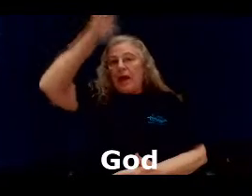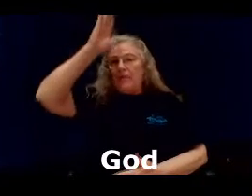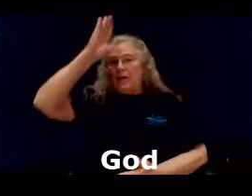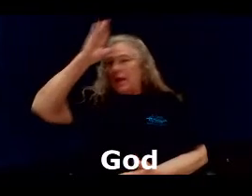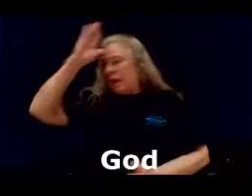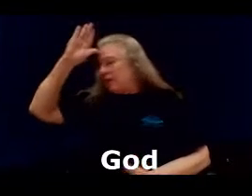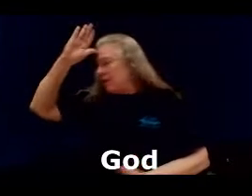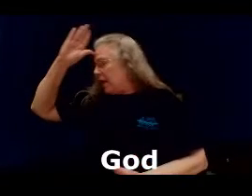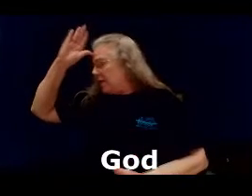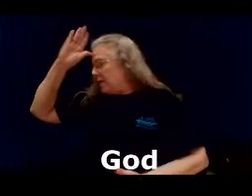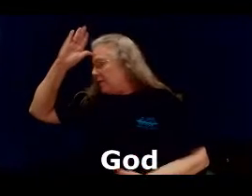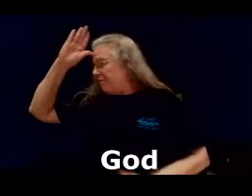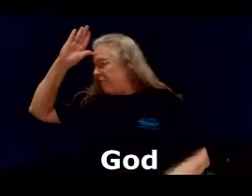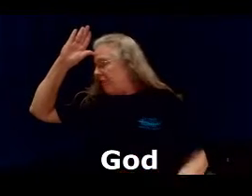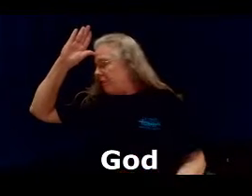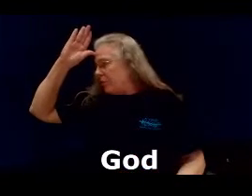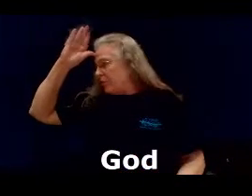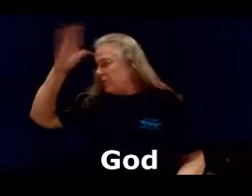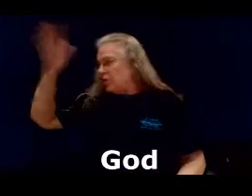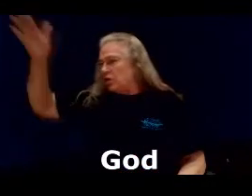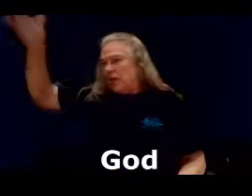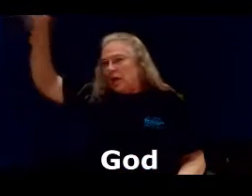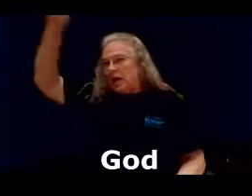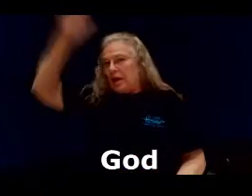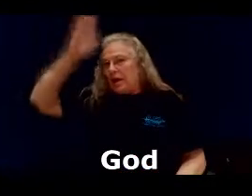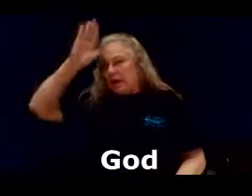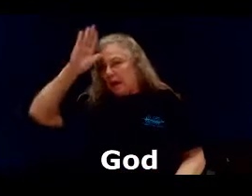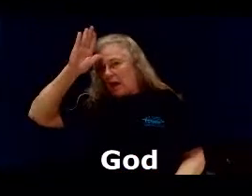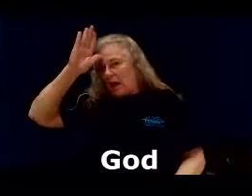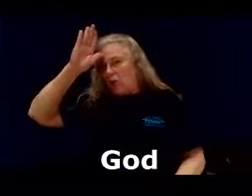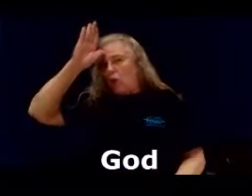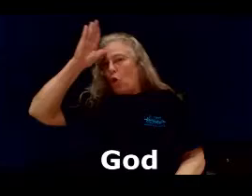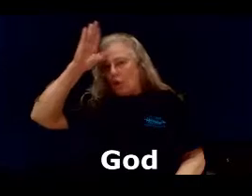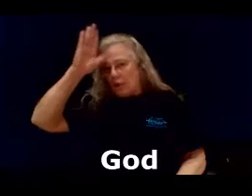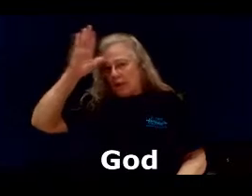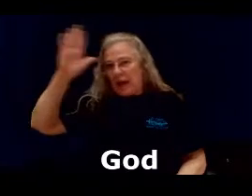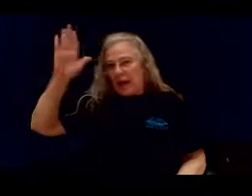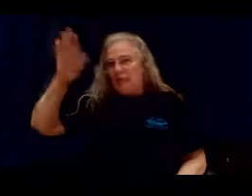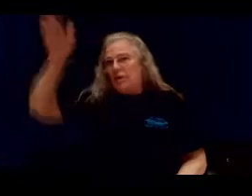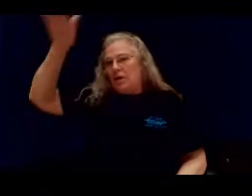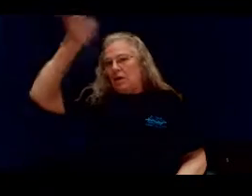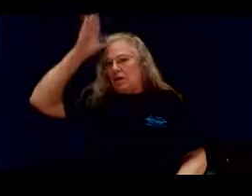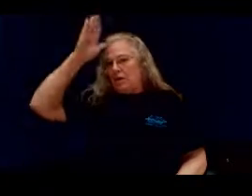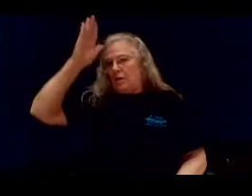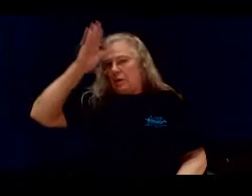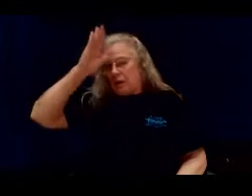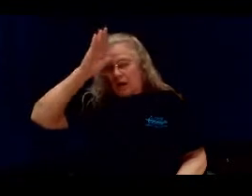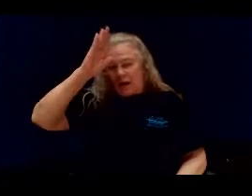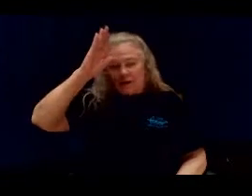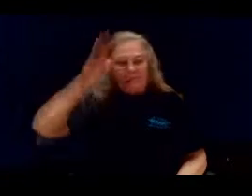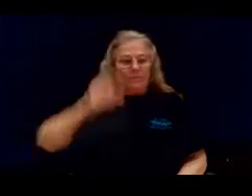heaven and land in the Father position. God, open hand. God.